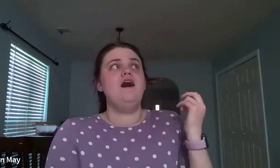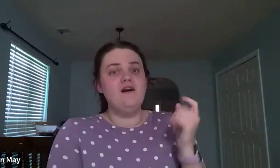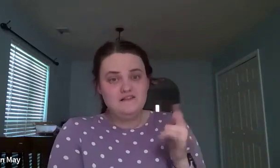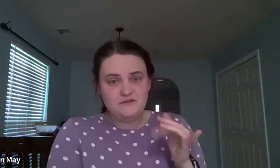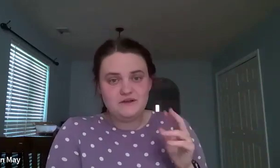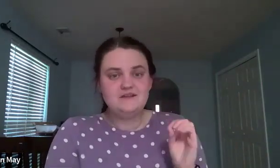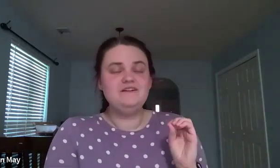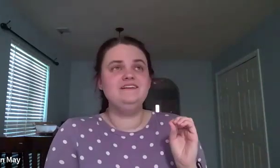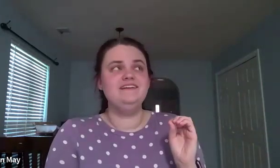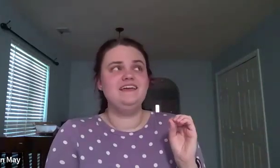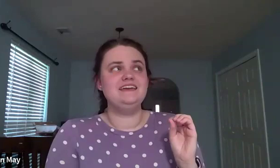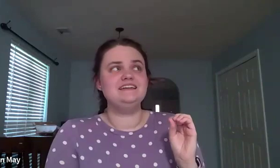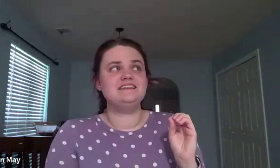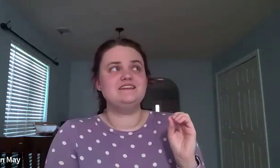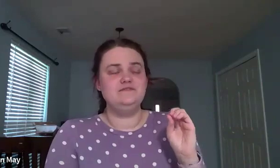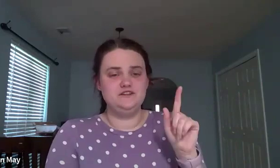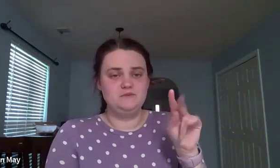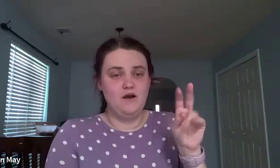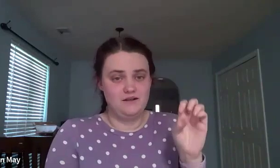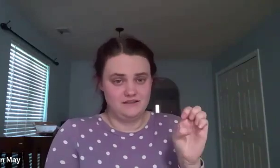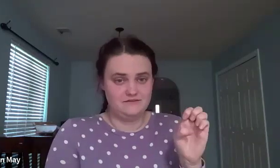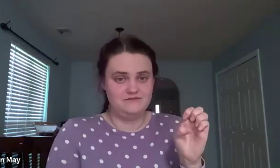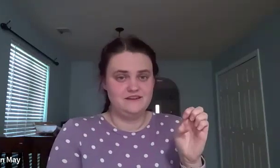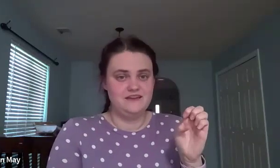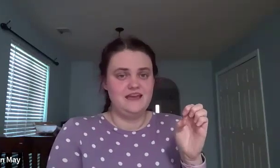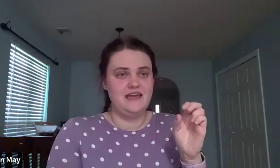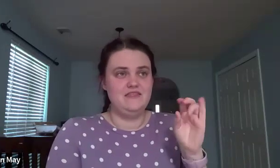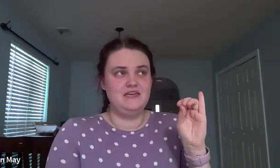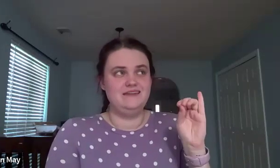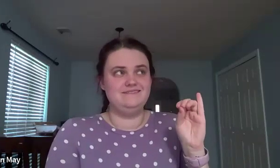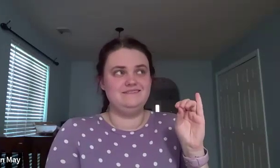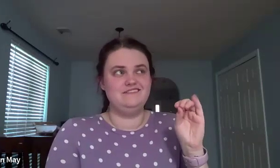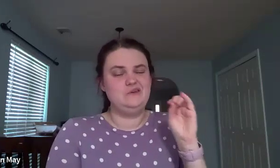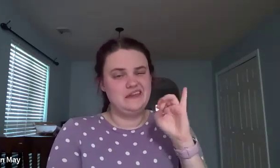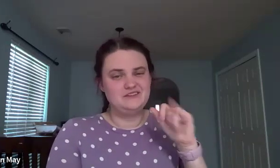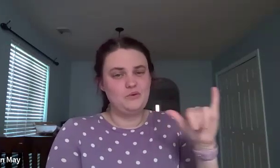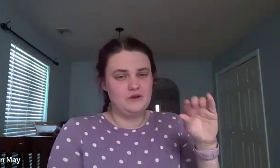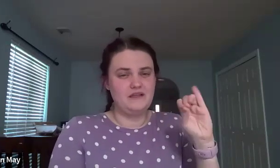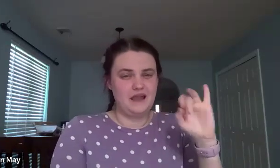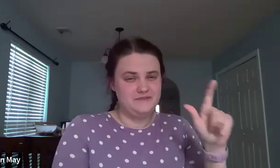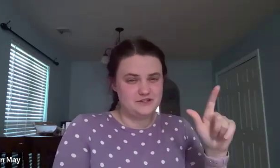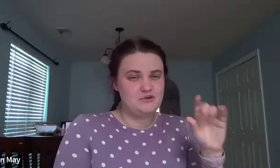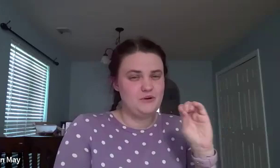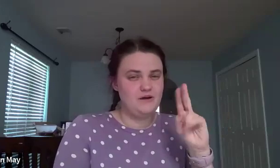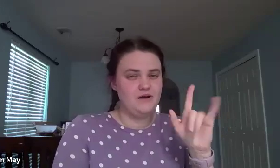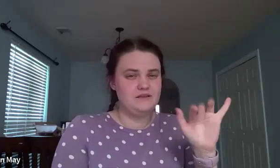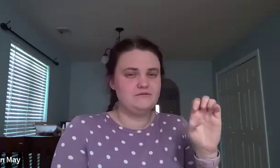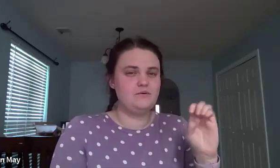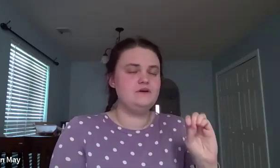Olive oil is, you finger spell olive, and then you can do oil, like I would finger spell oil, olive